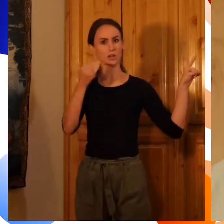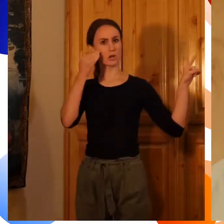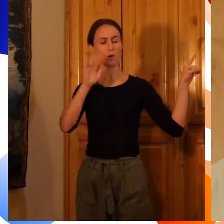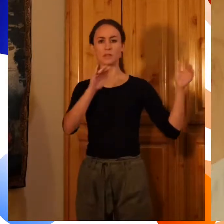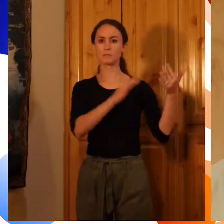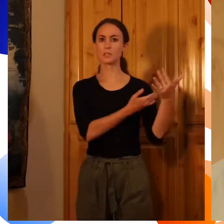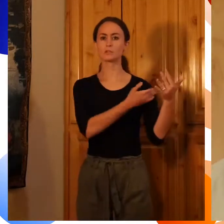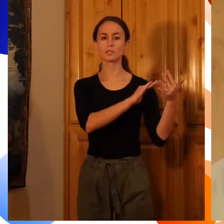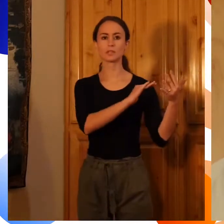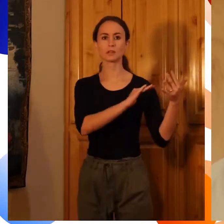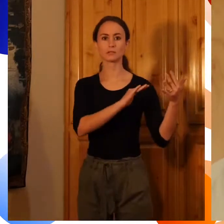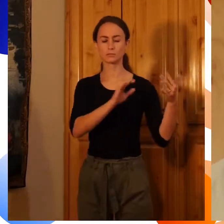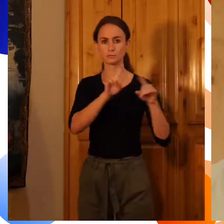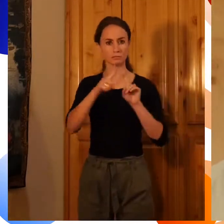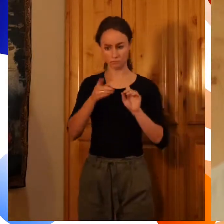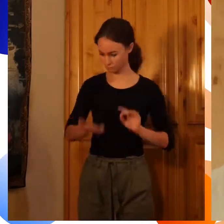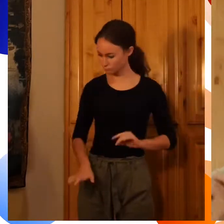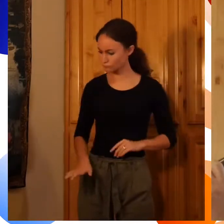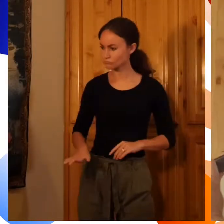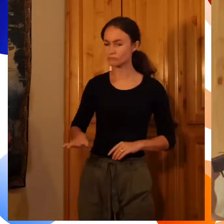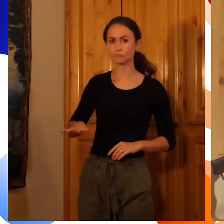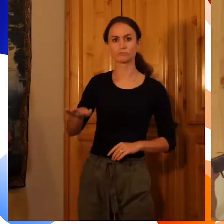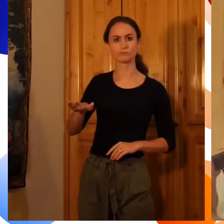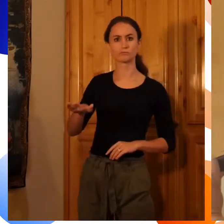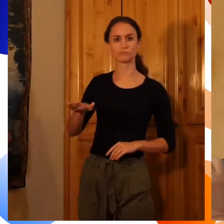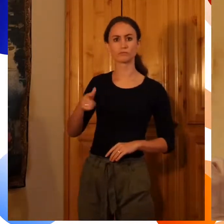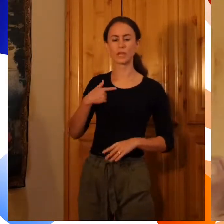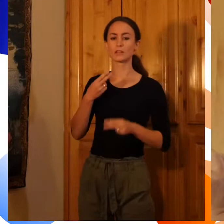Mina Carain, the Old Miser.